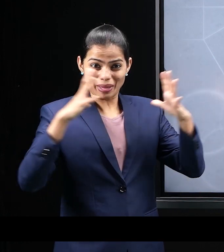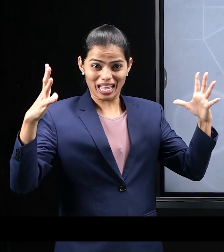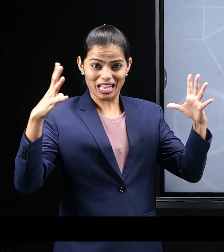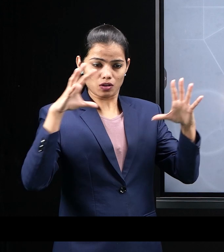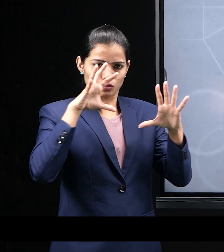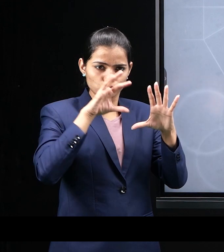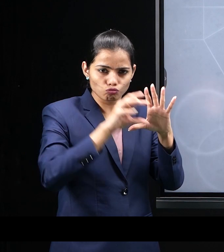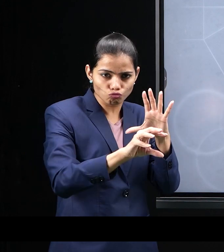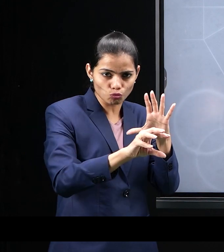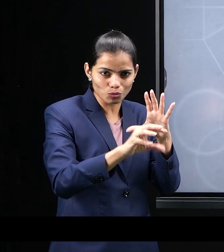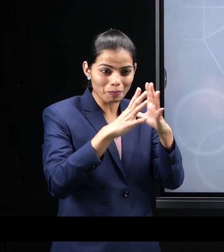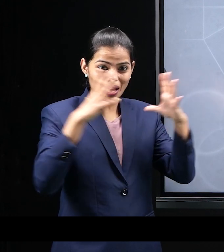subset,